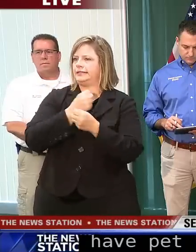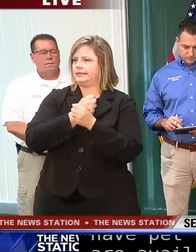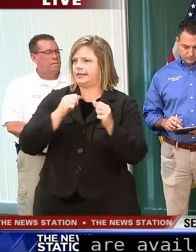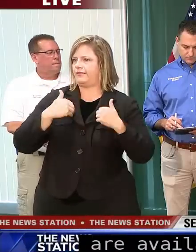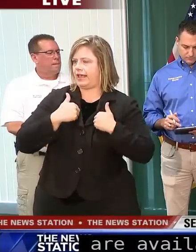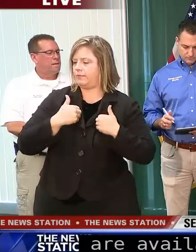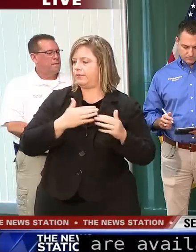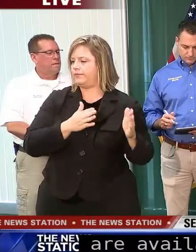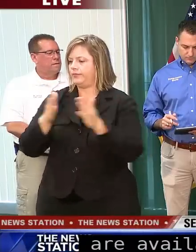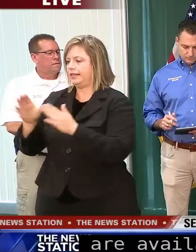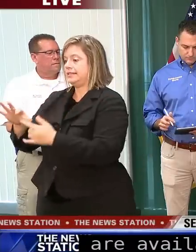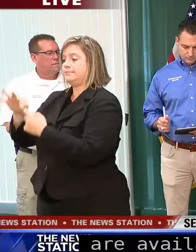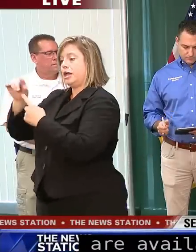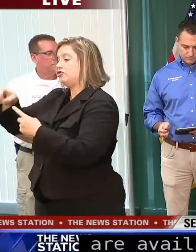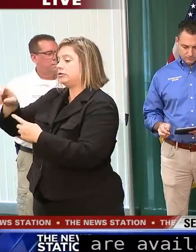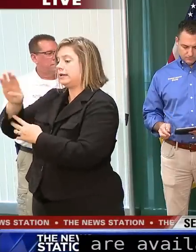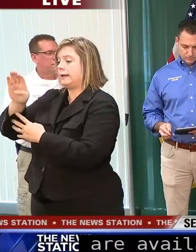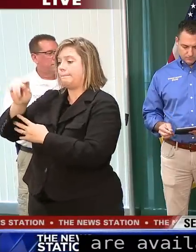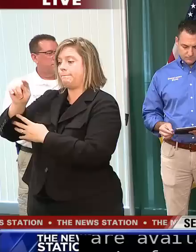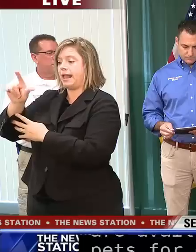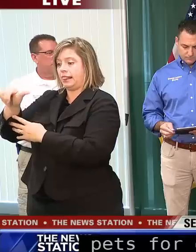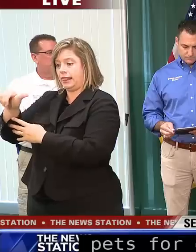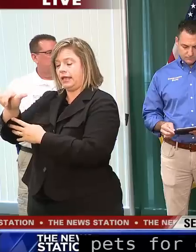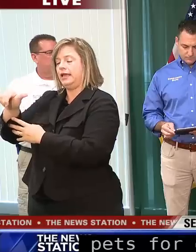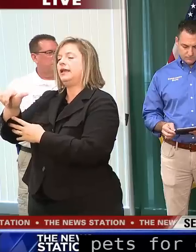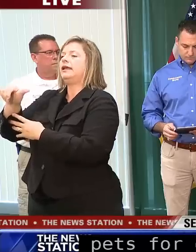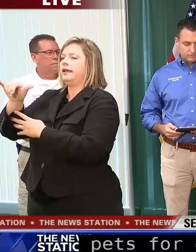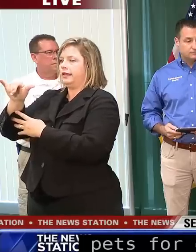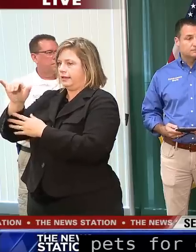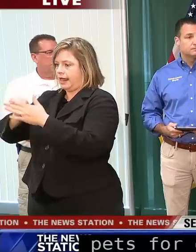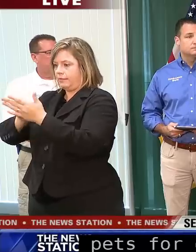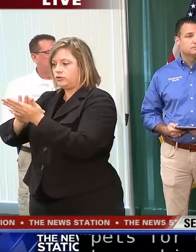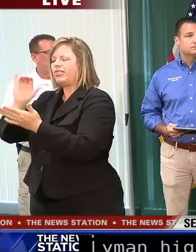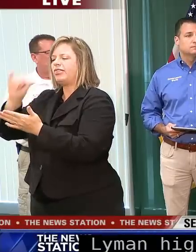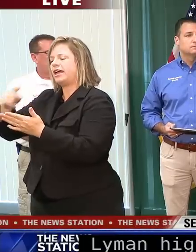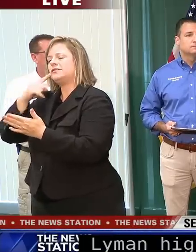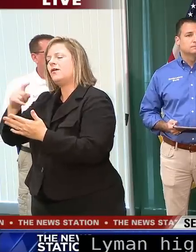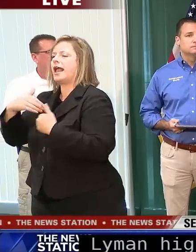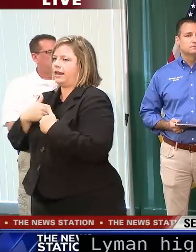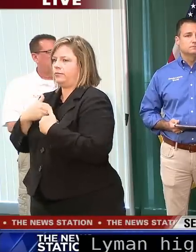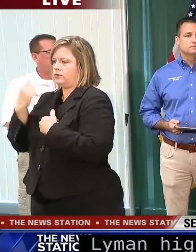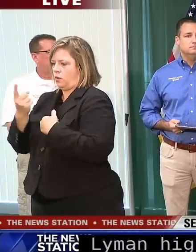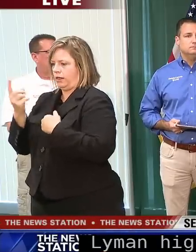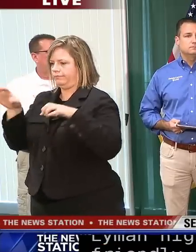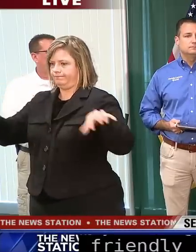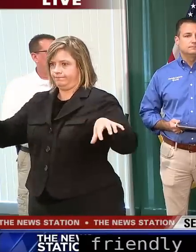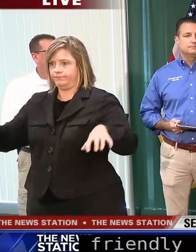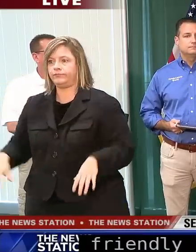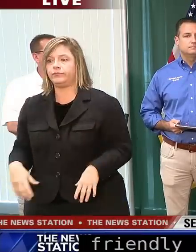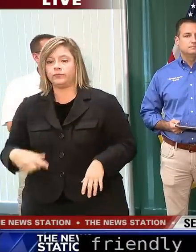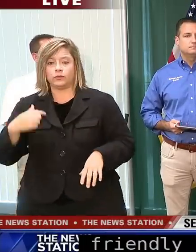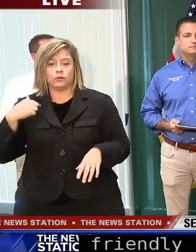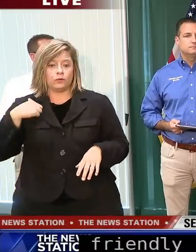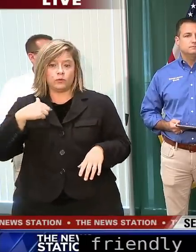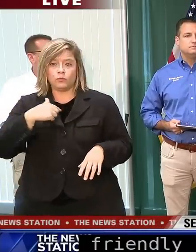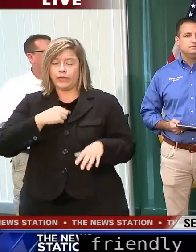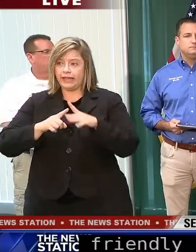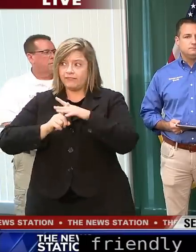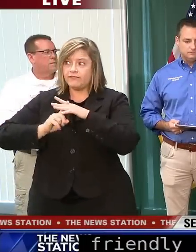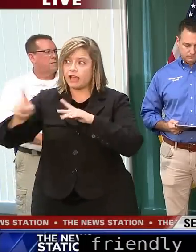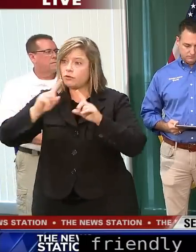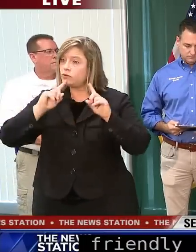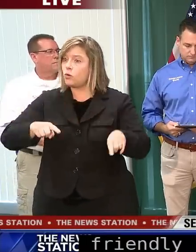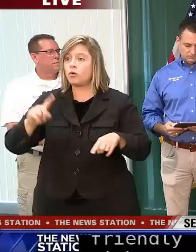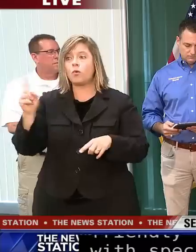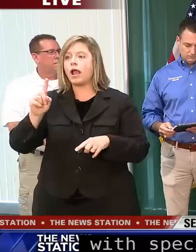special needs, Bentley Elementary is the shelter. We have instituted an evacuation order for those